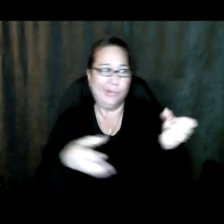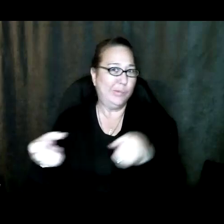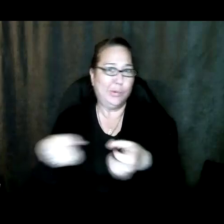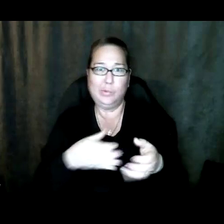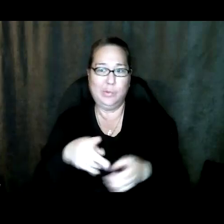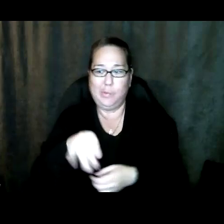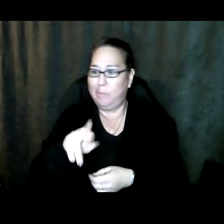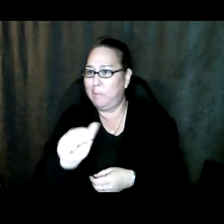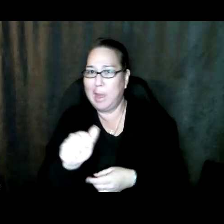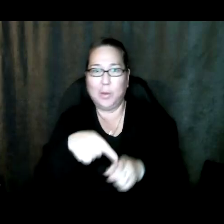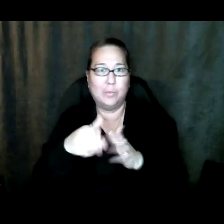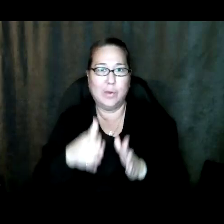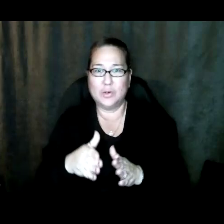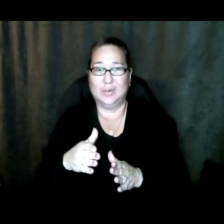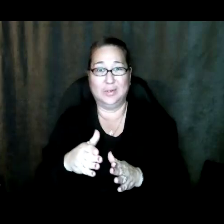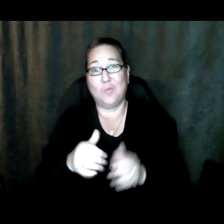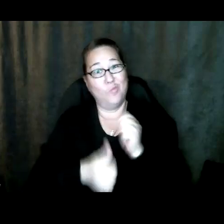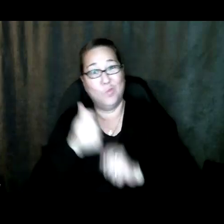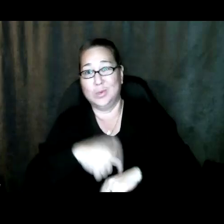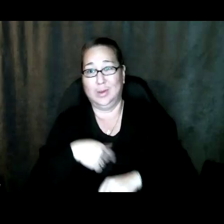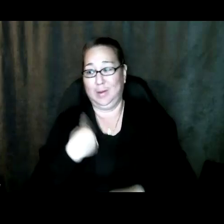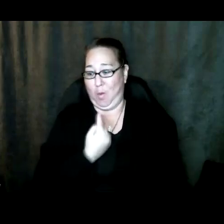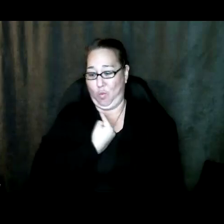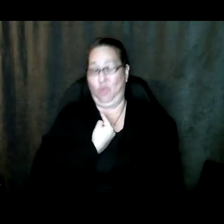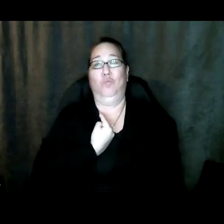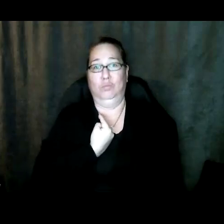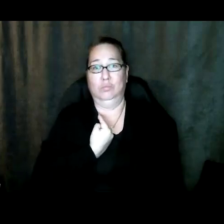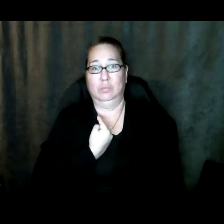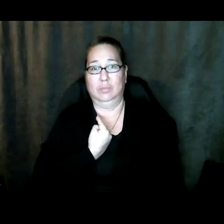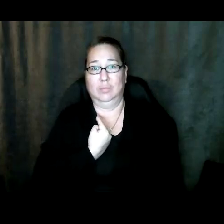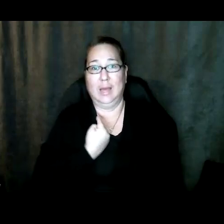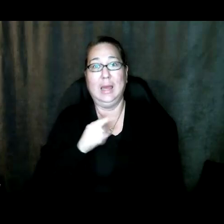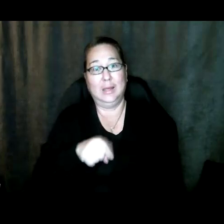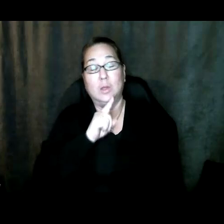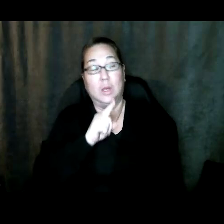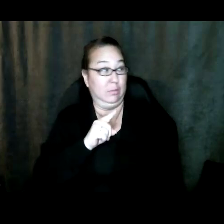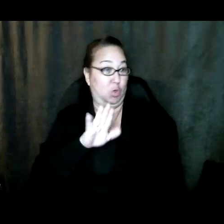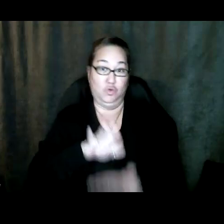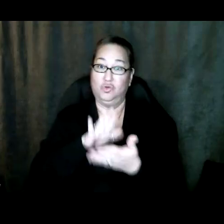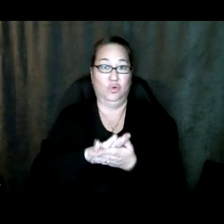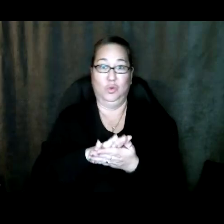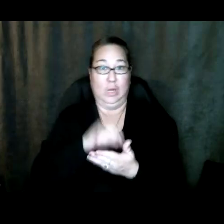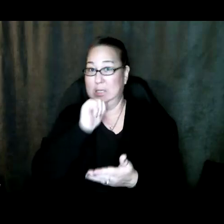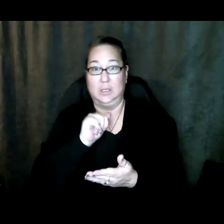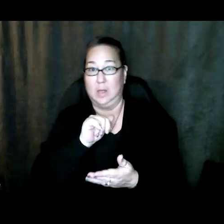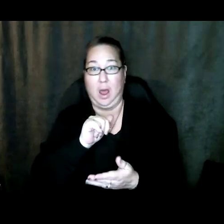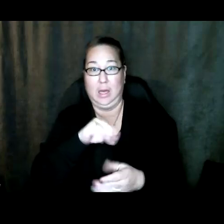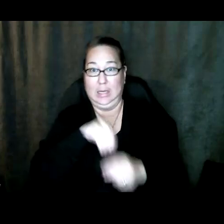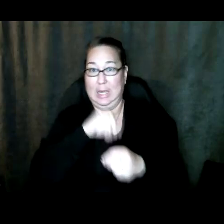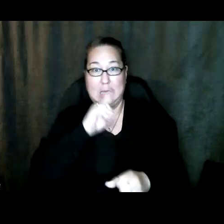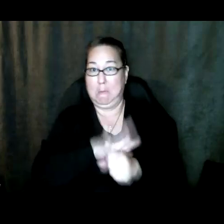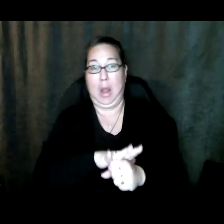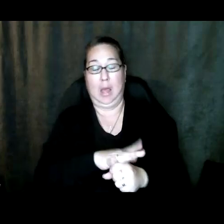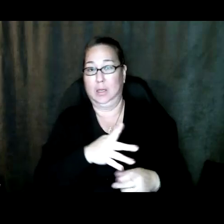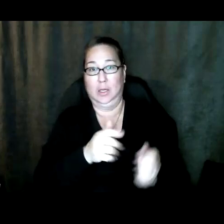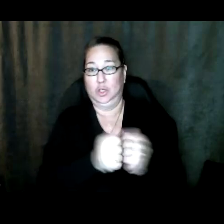own. To the best of my knowledge, this puts the school out of compliance with special education law. I'm supposed to have a